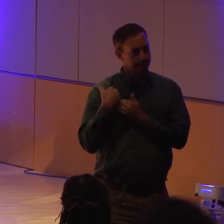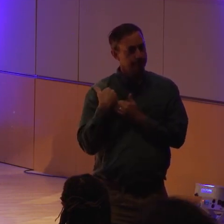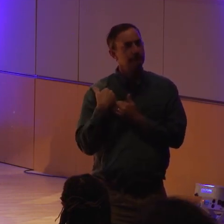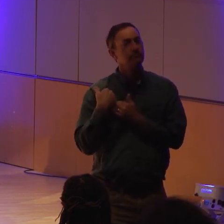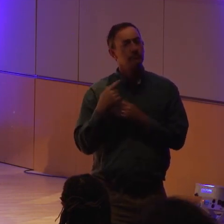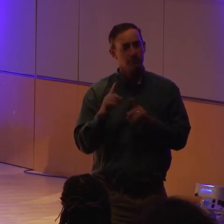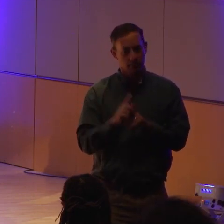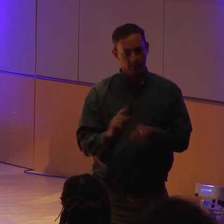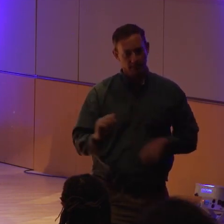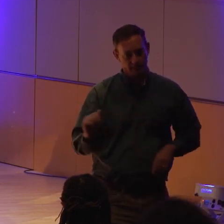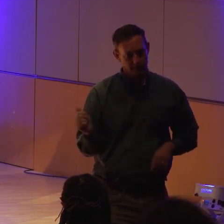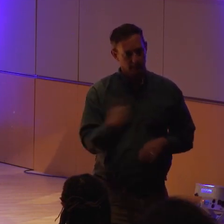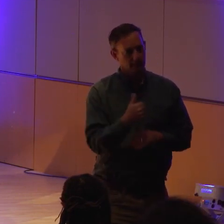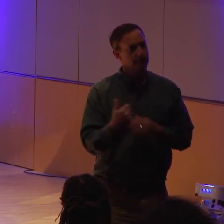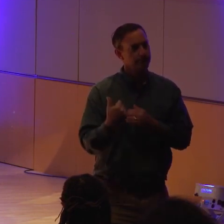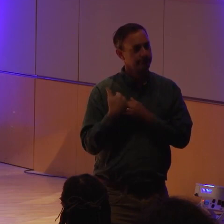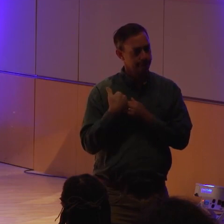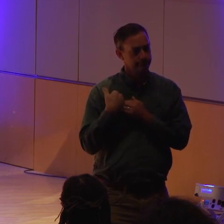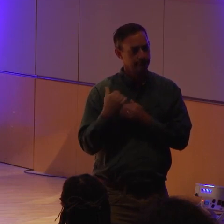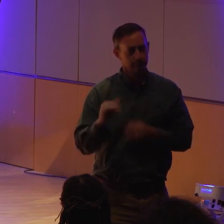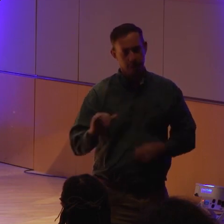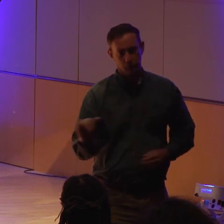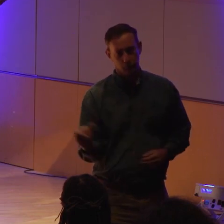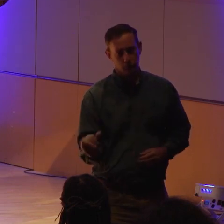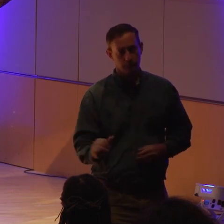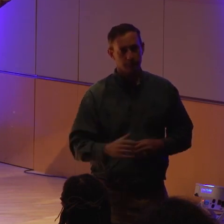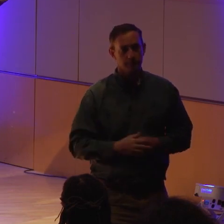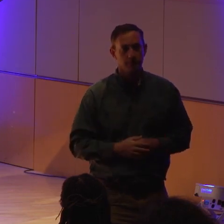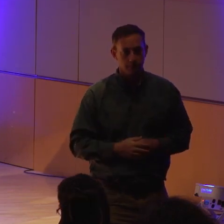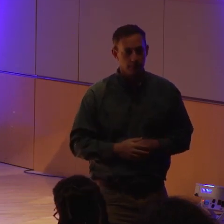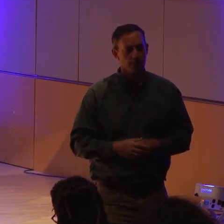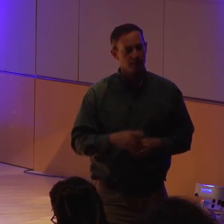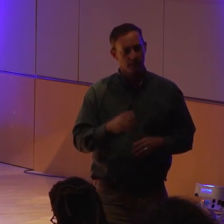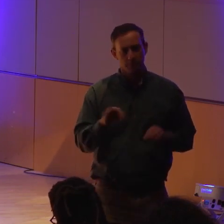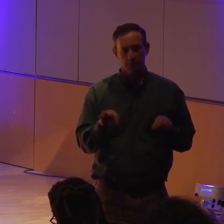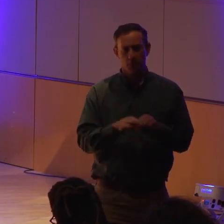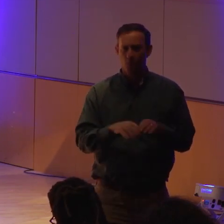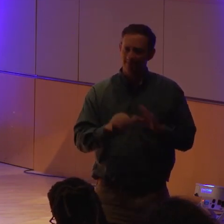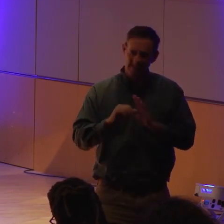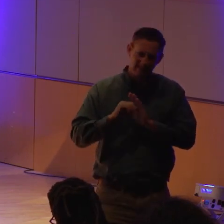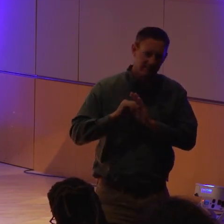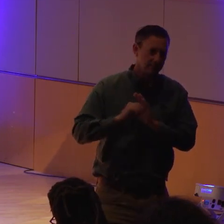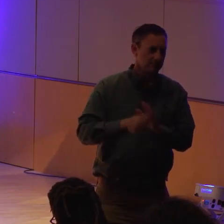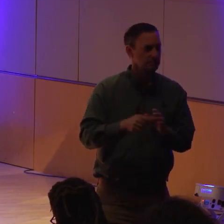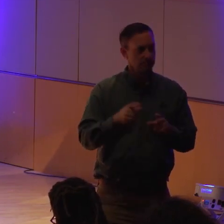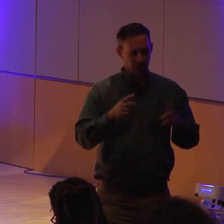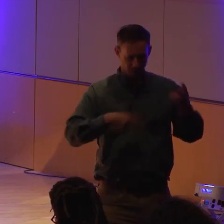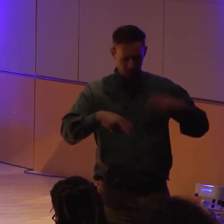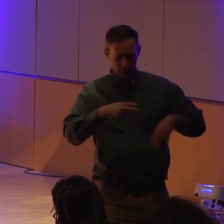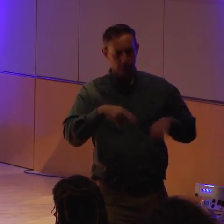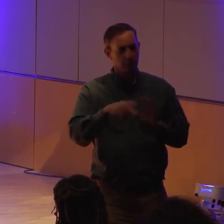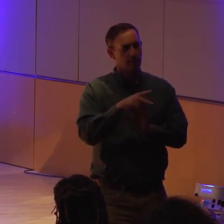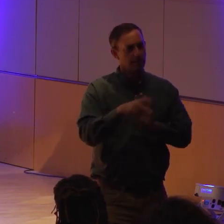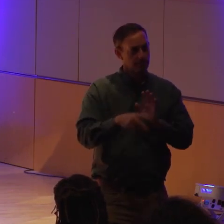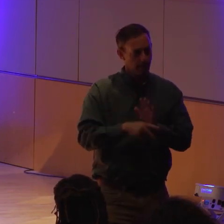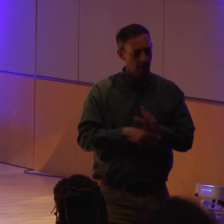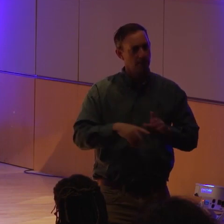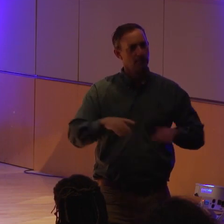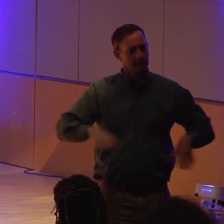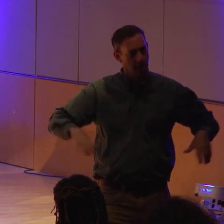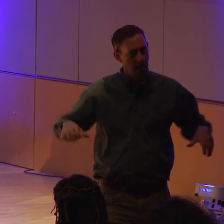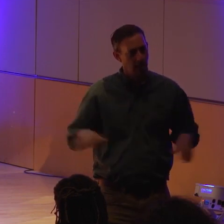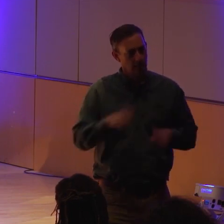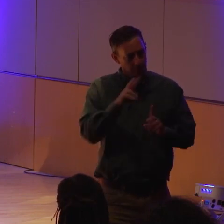We must also hold ourselves accountable as well. We must insist they look at their policies and take meaningful actions